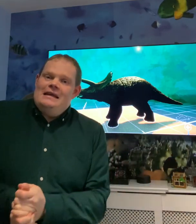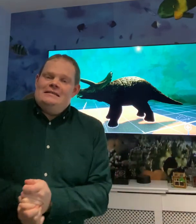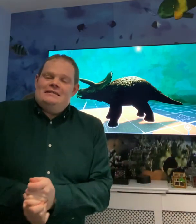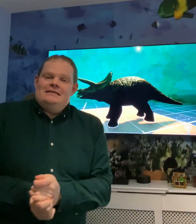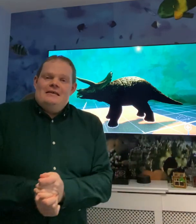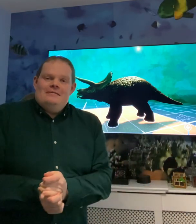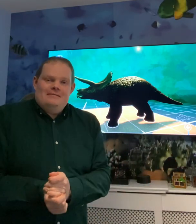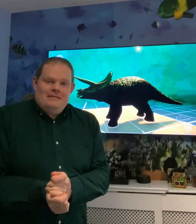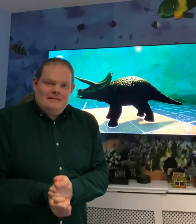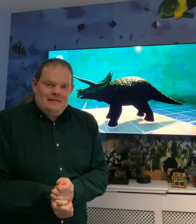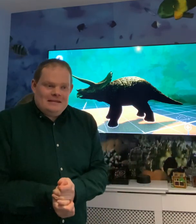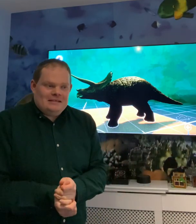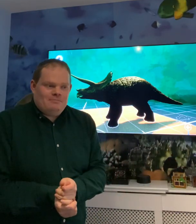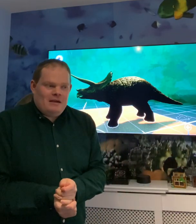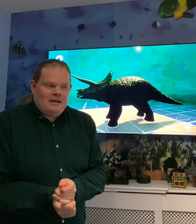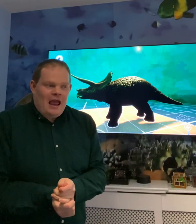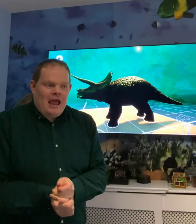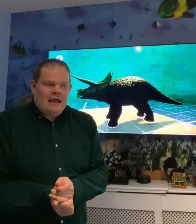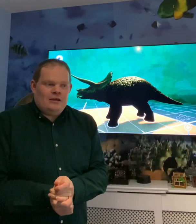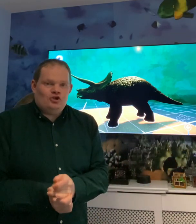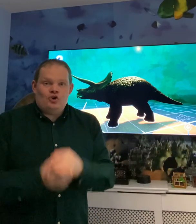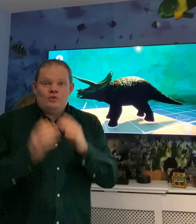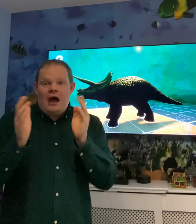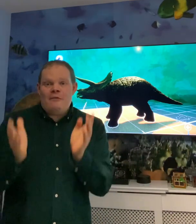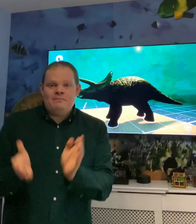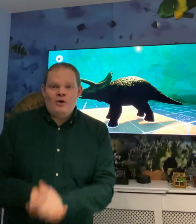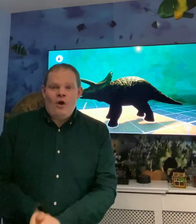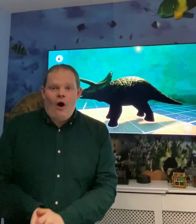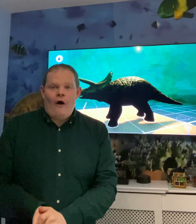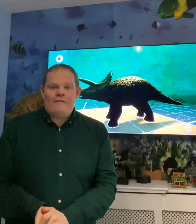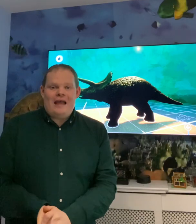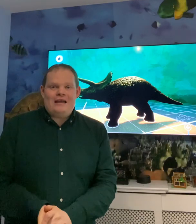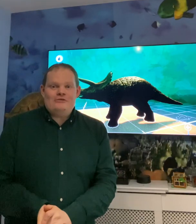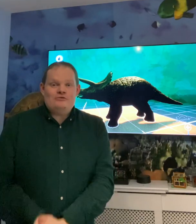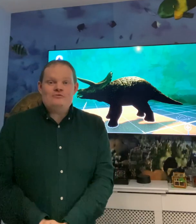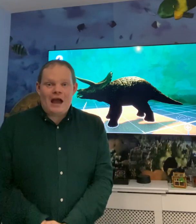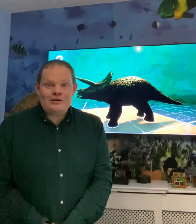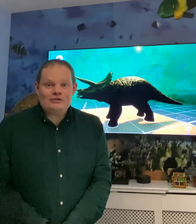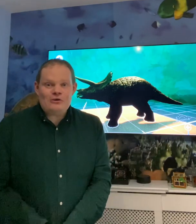has been a showdown of a new dinosaur,